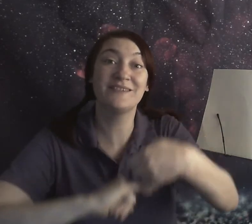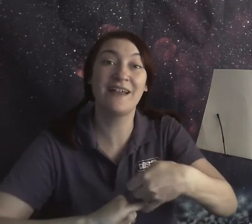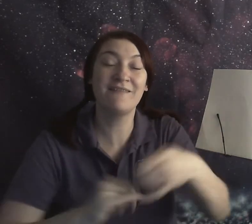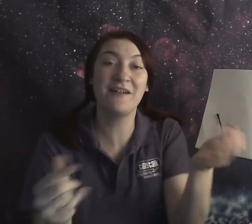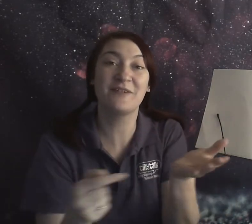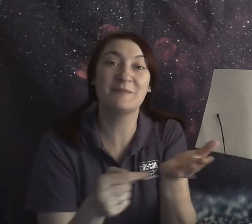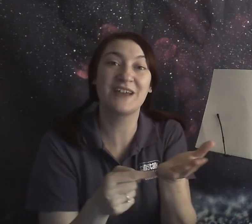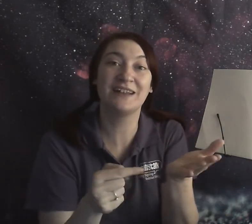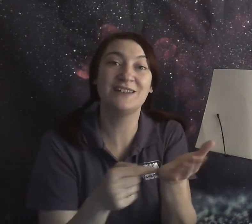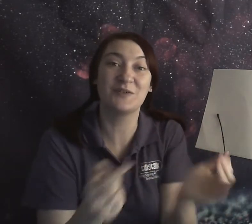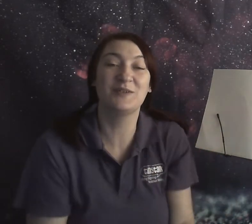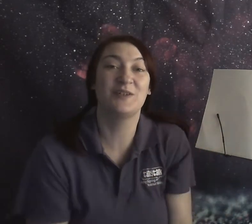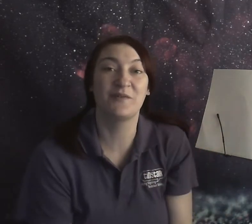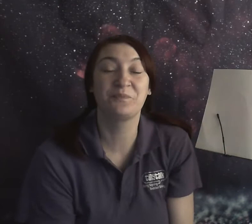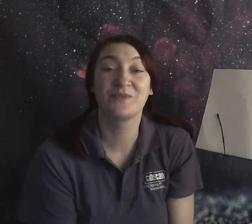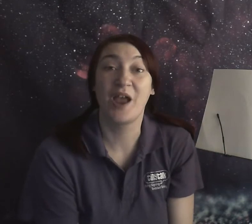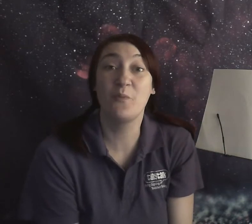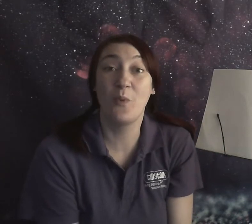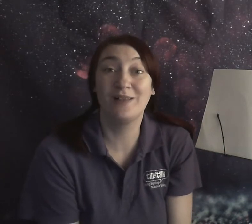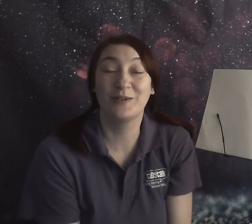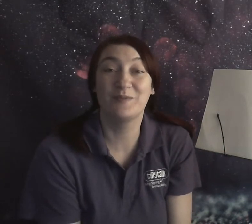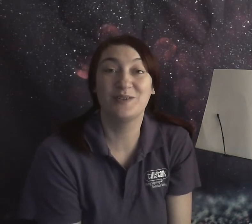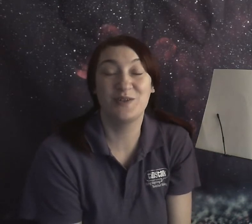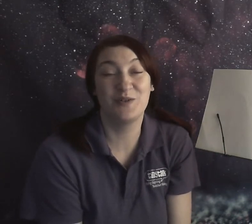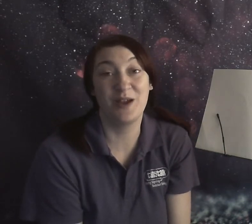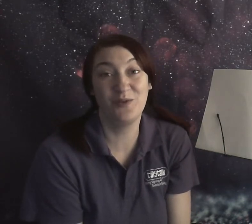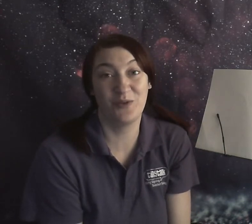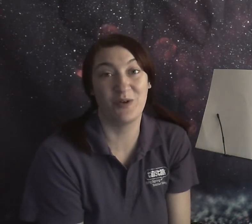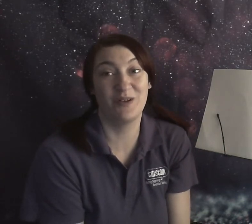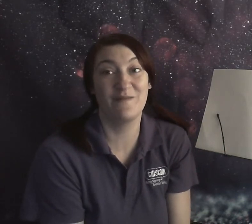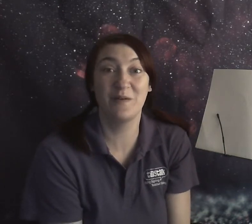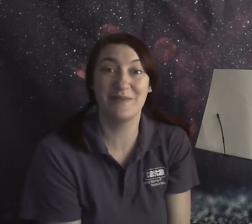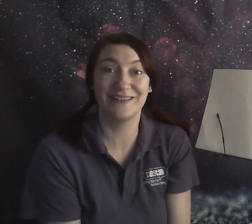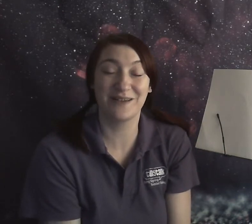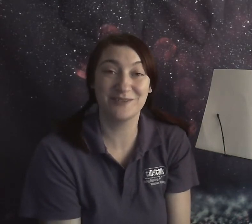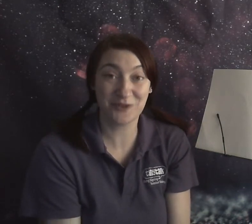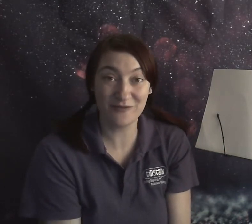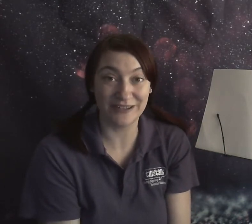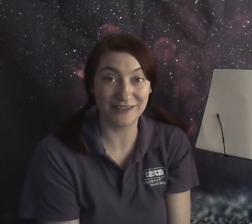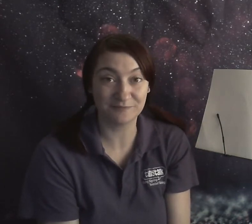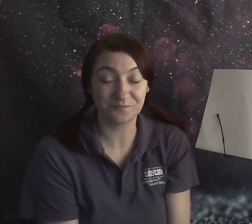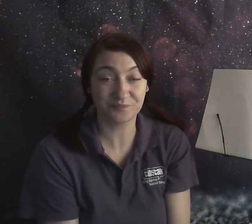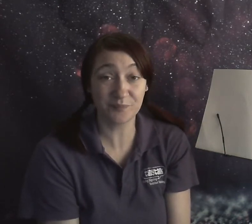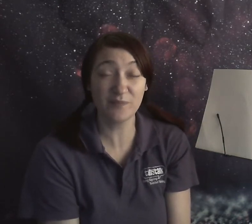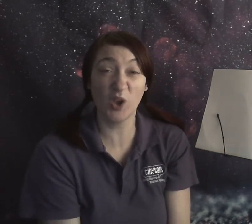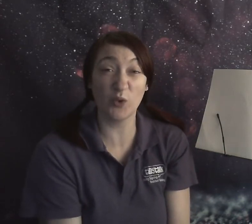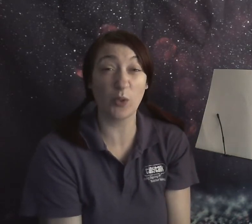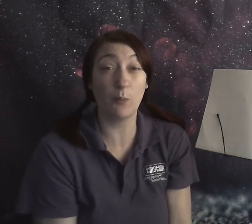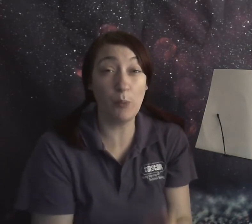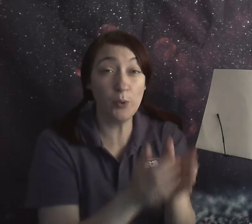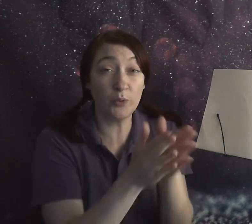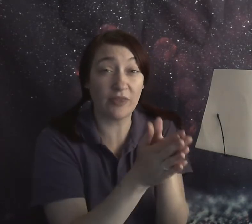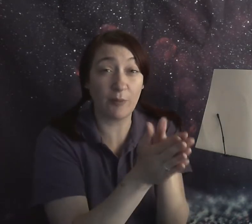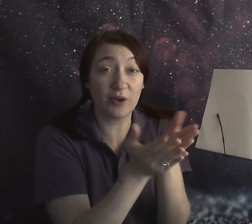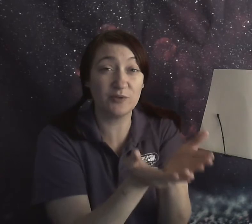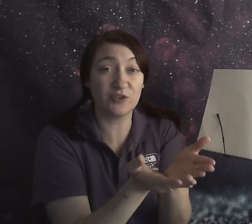Sarah from Tiny Talk Durham, and welcome to another one of our bedtime stories. So the book that we're going to do